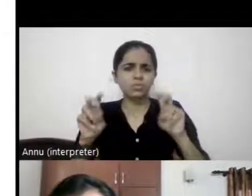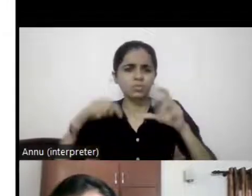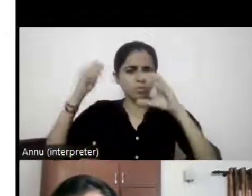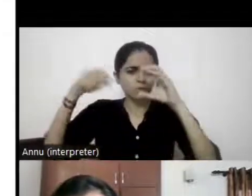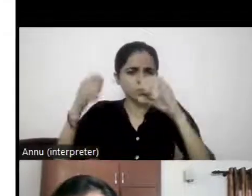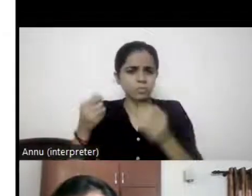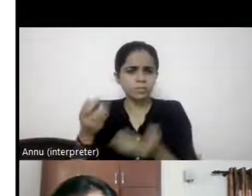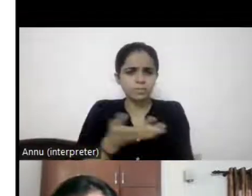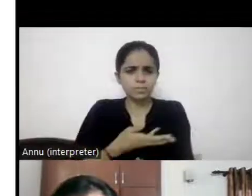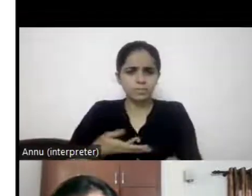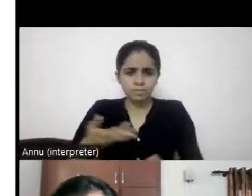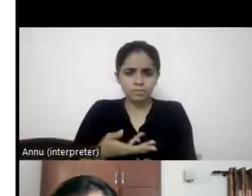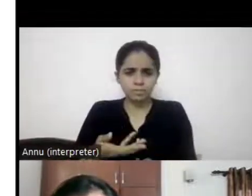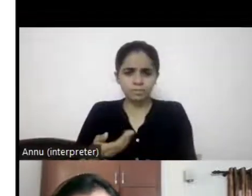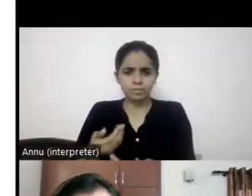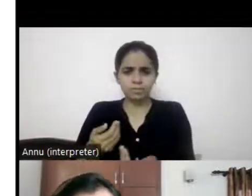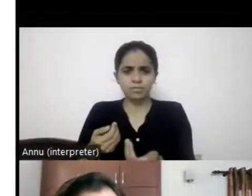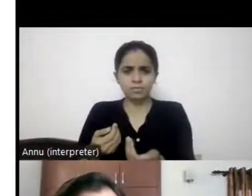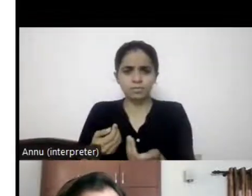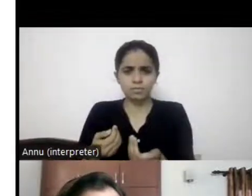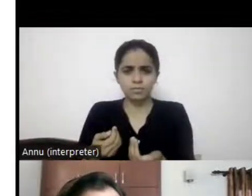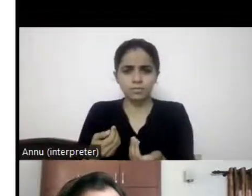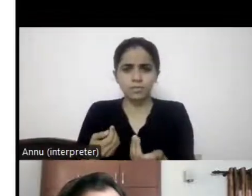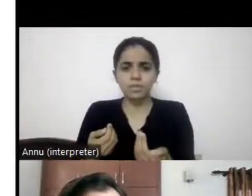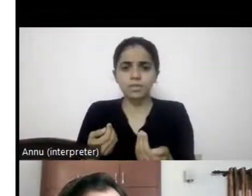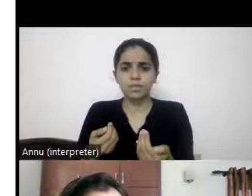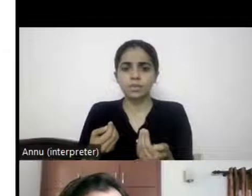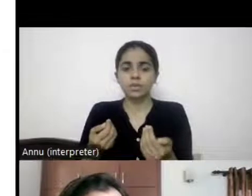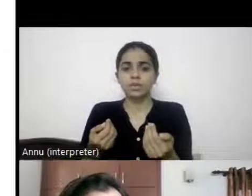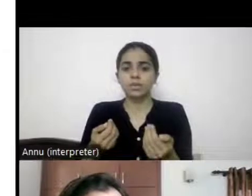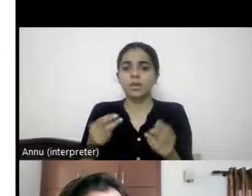norm? How are these films